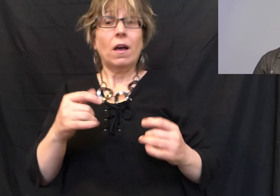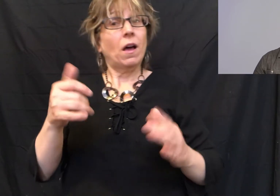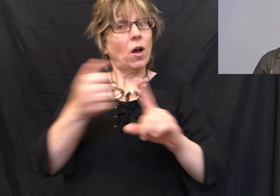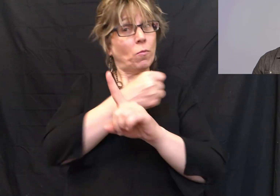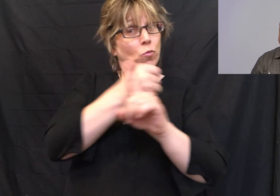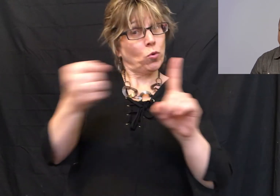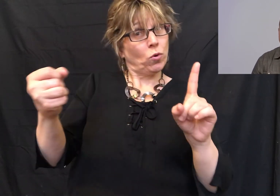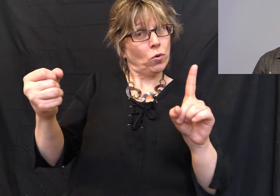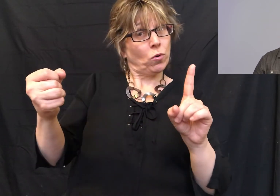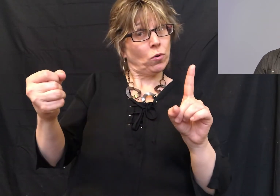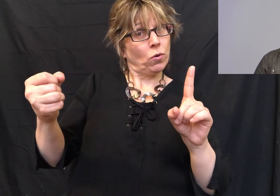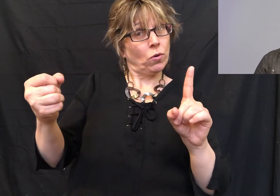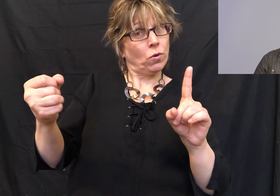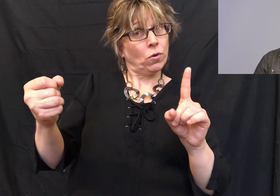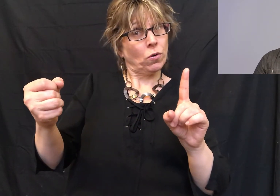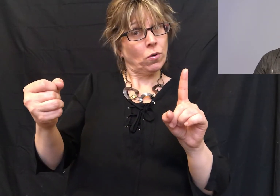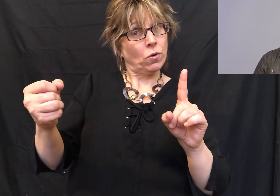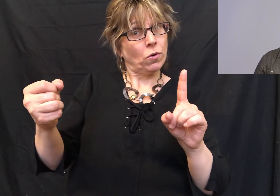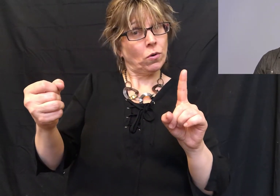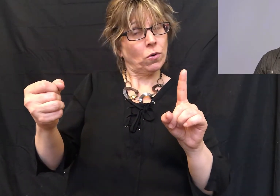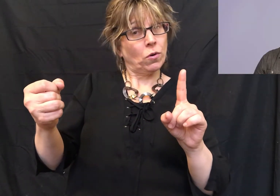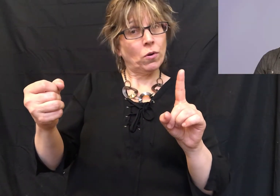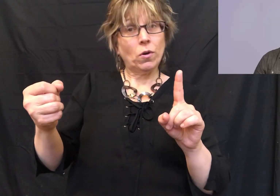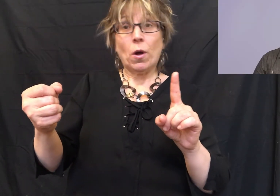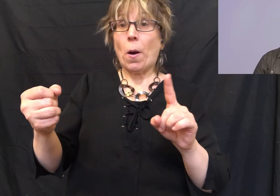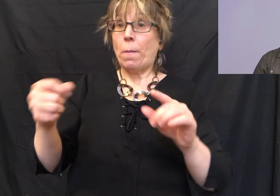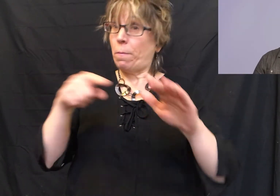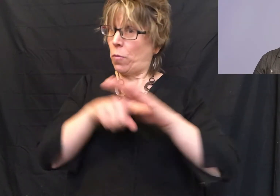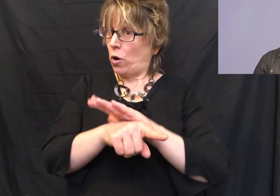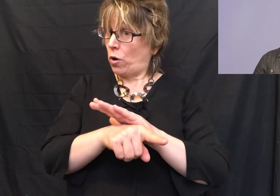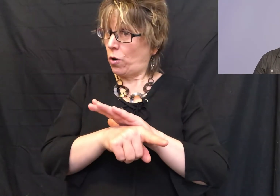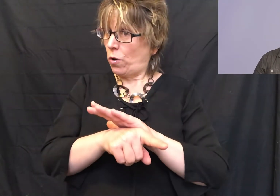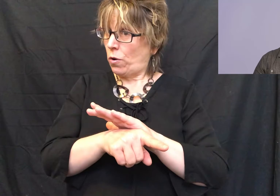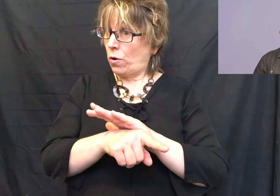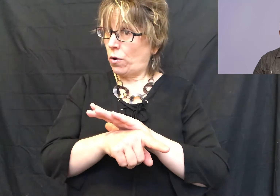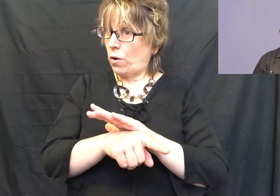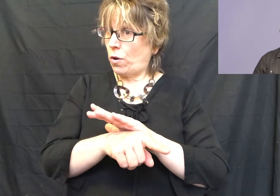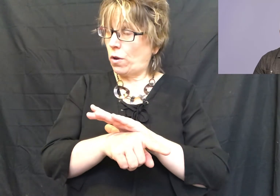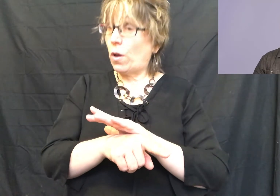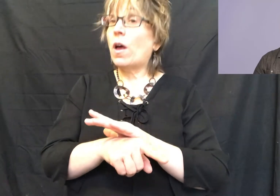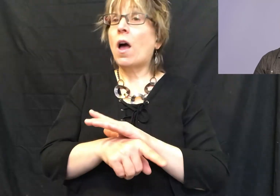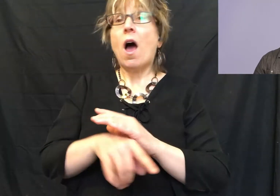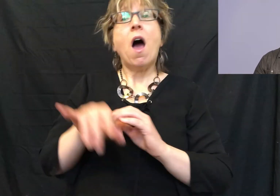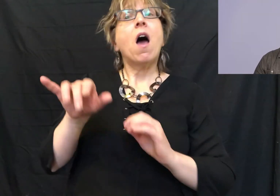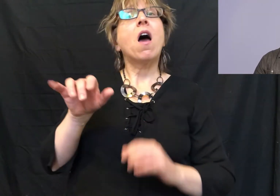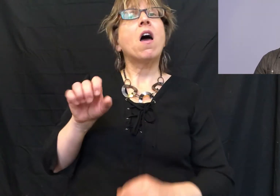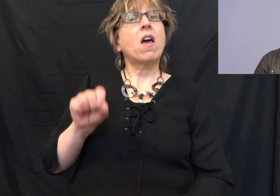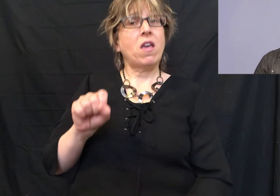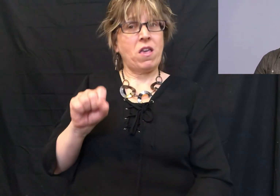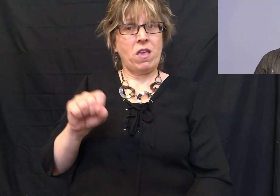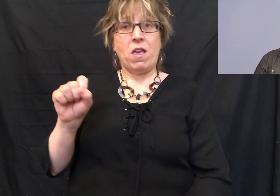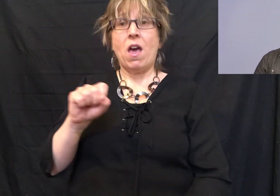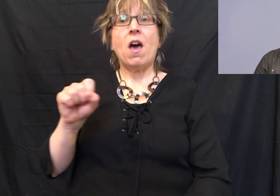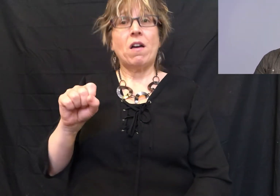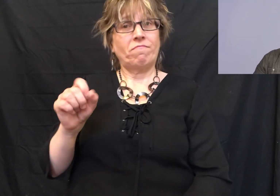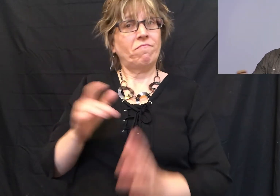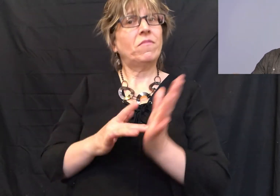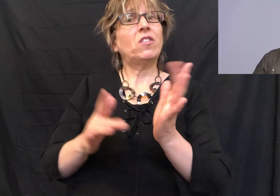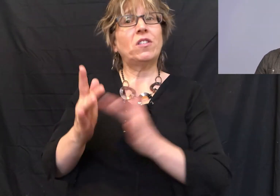abuse, beatings. He was murdered. Pain? Yeah, me too, Jesus would say.